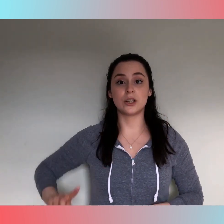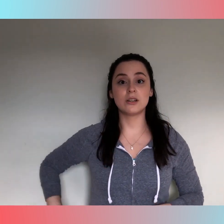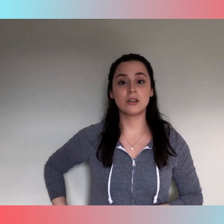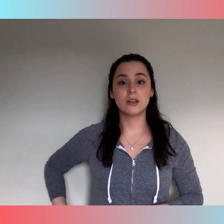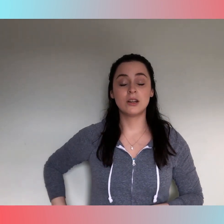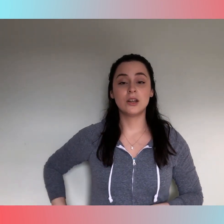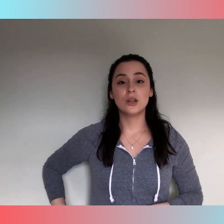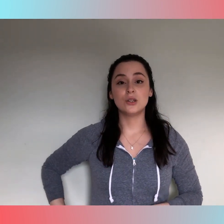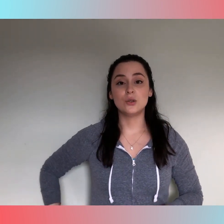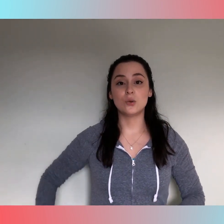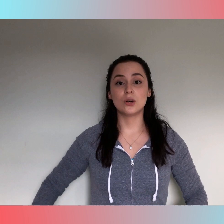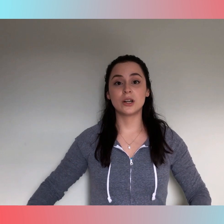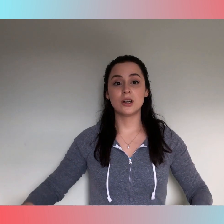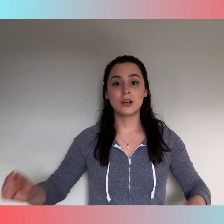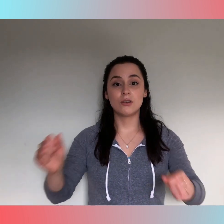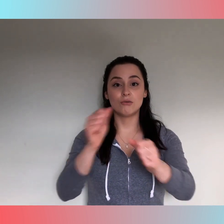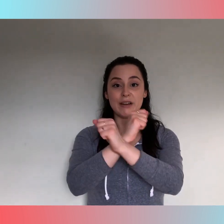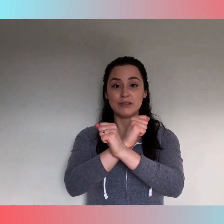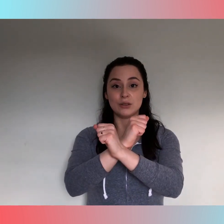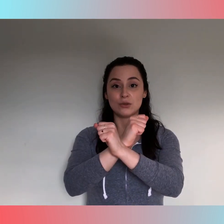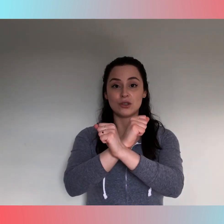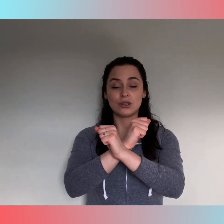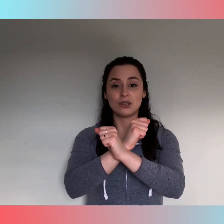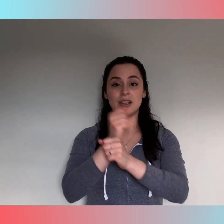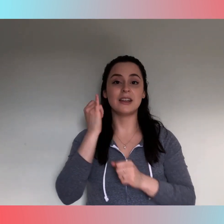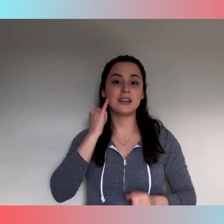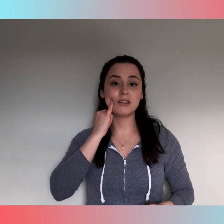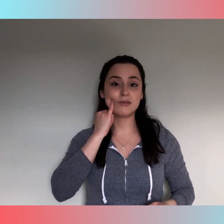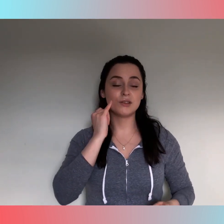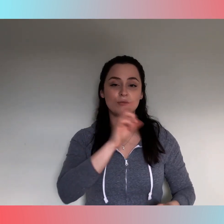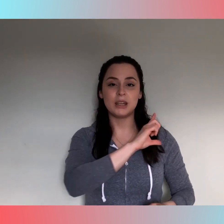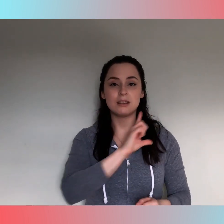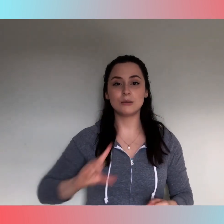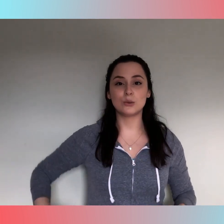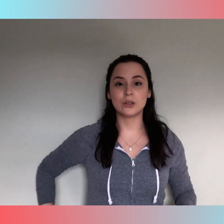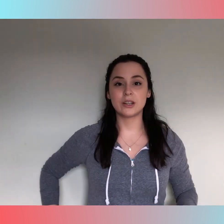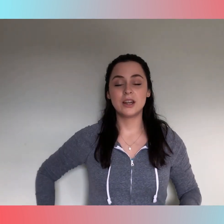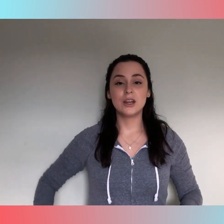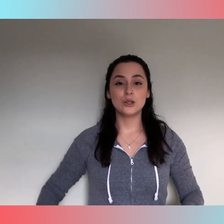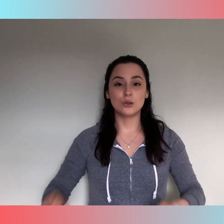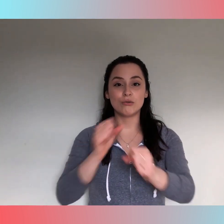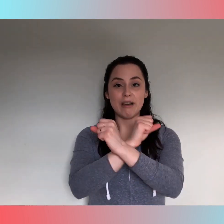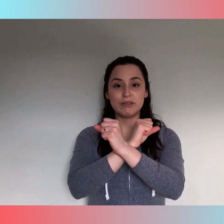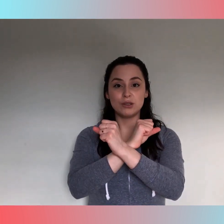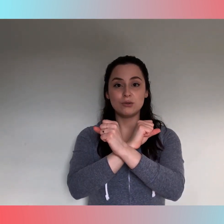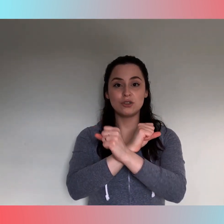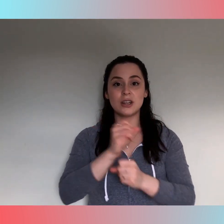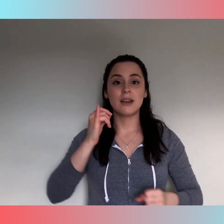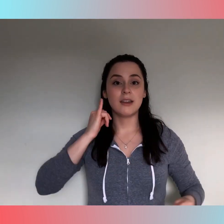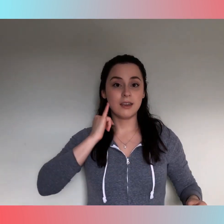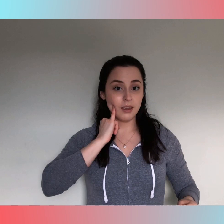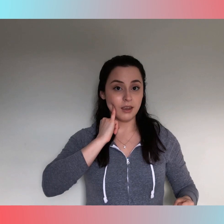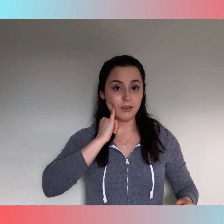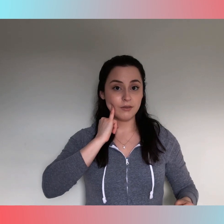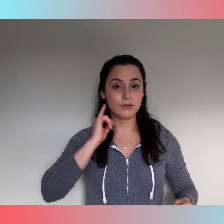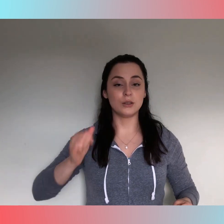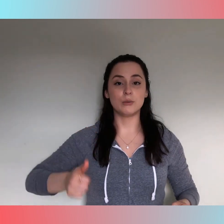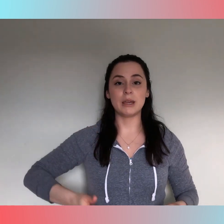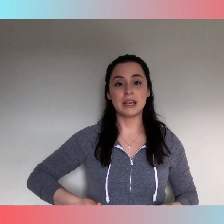Lord your refuge. If you make the Lord your refuge. If you make